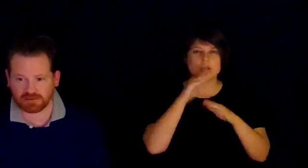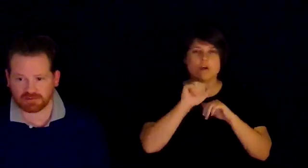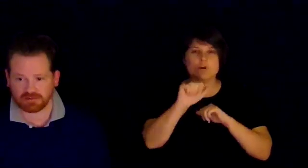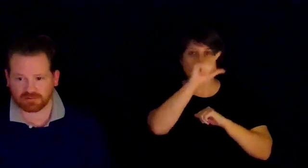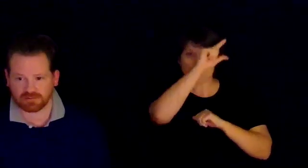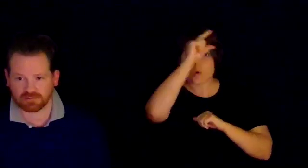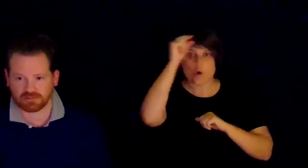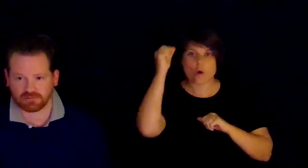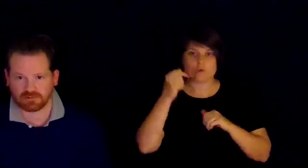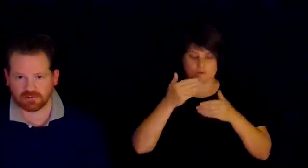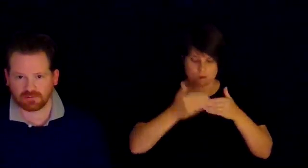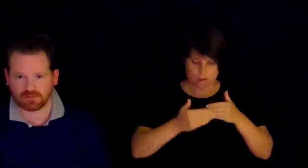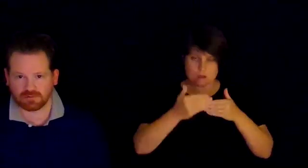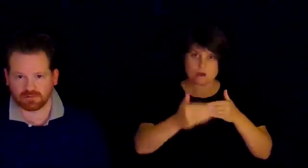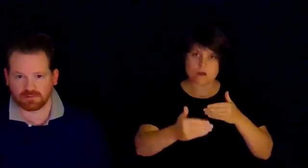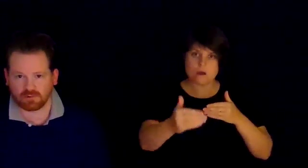are tracking.